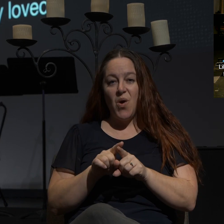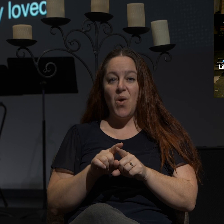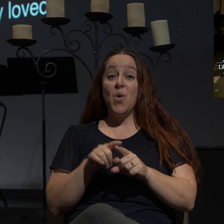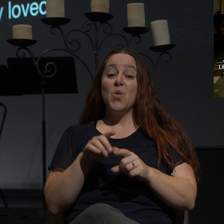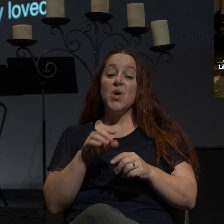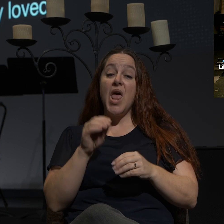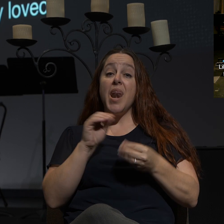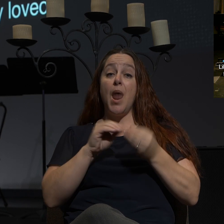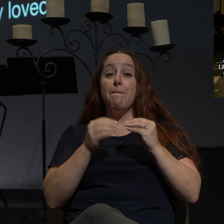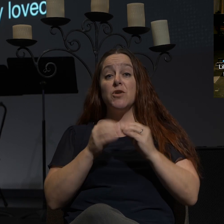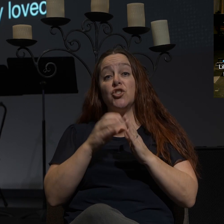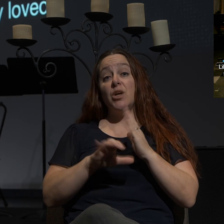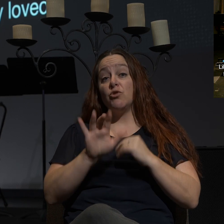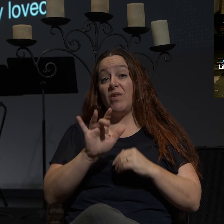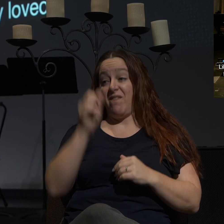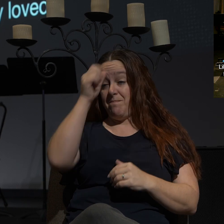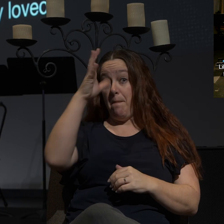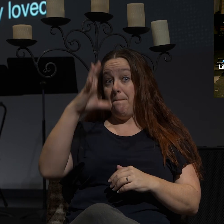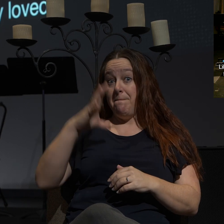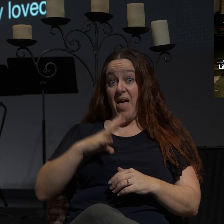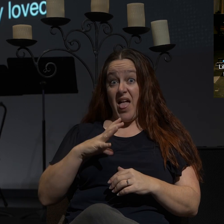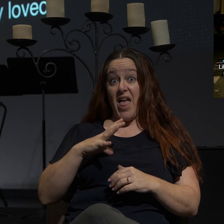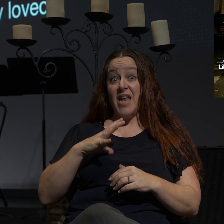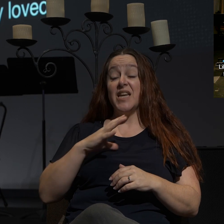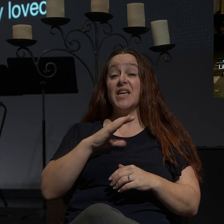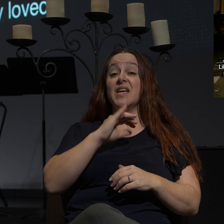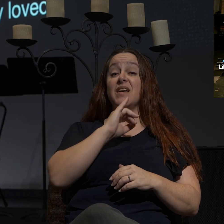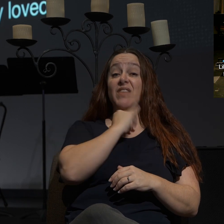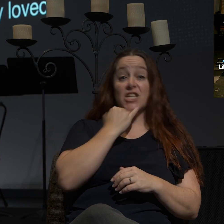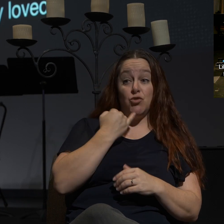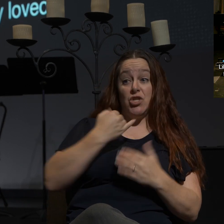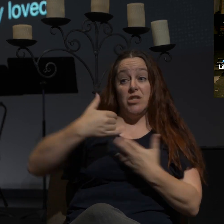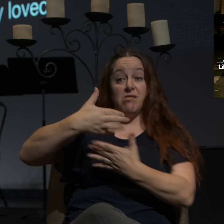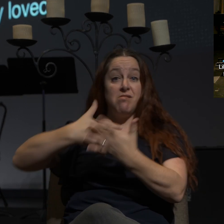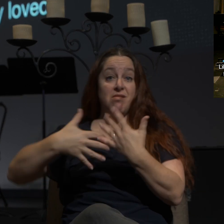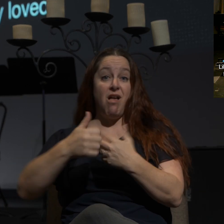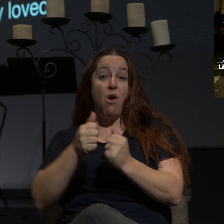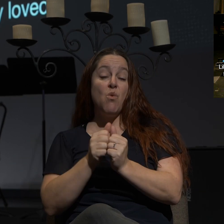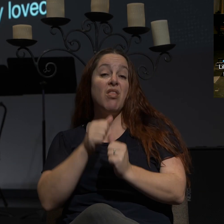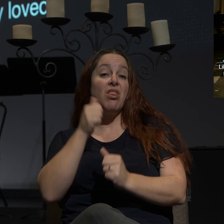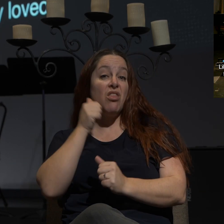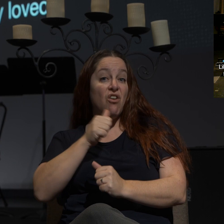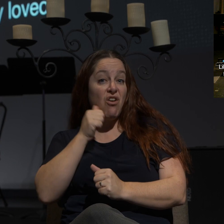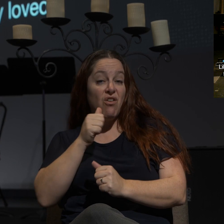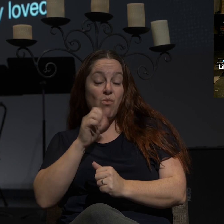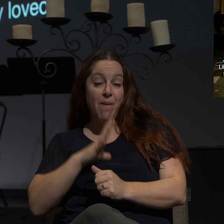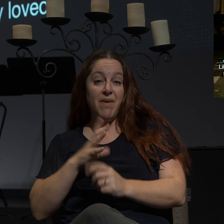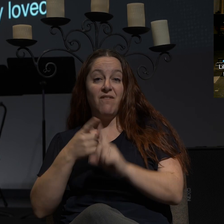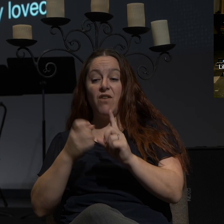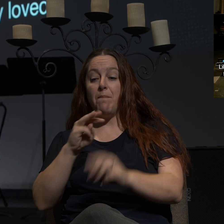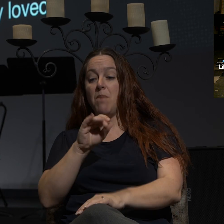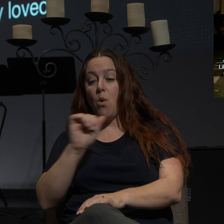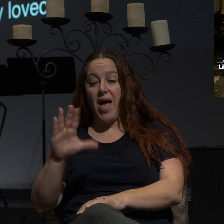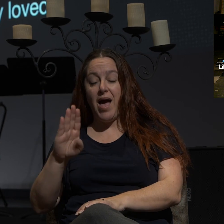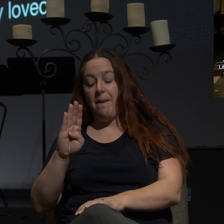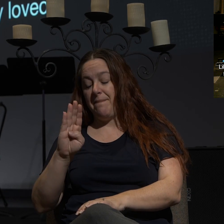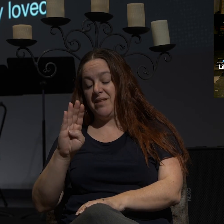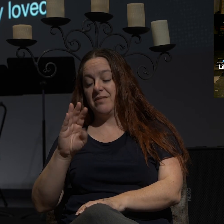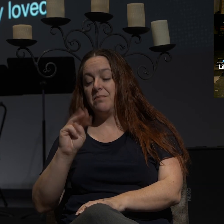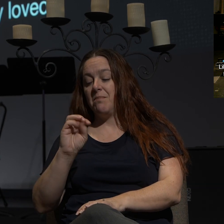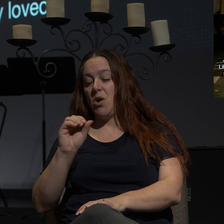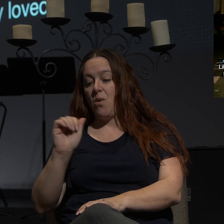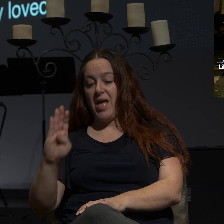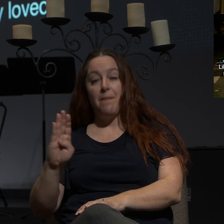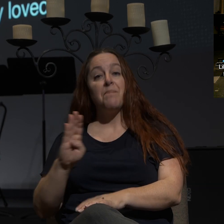Numbers 25 that the men of Israel began to interact with the women of Moab and Midian and involved in their